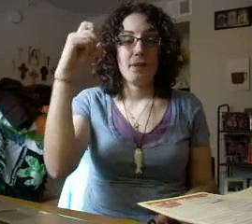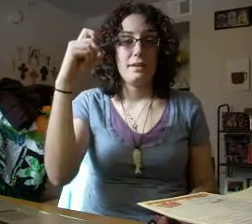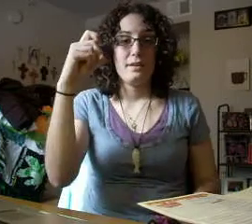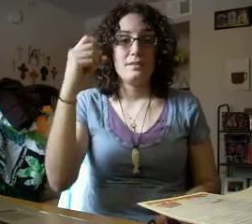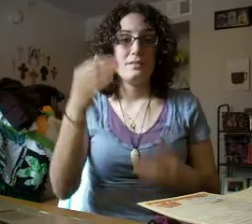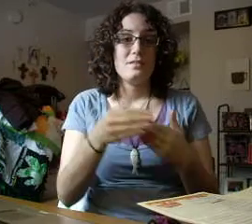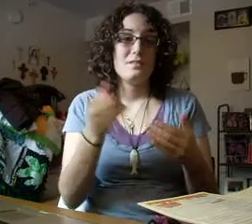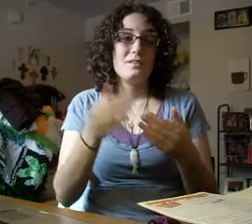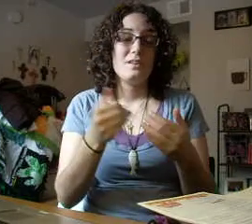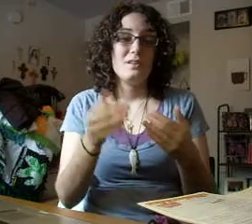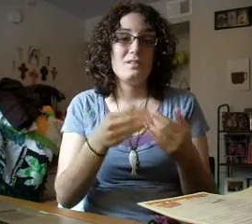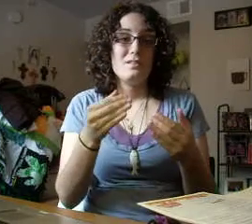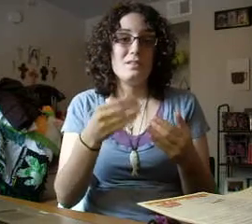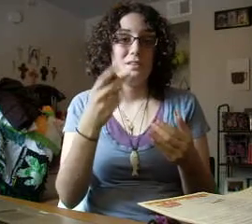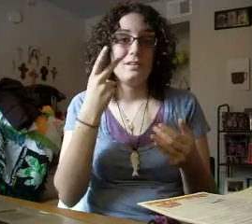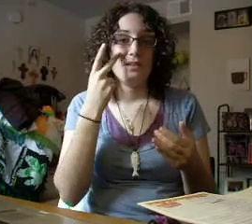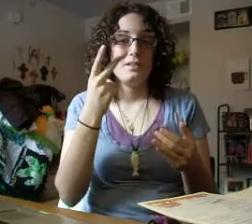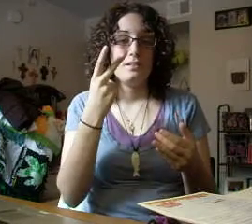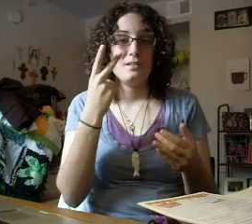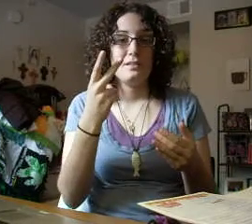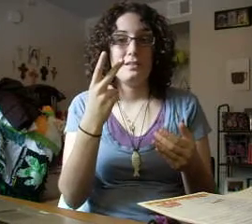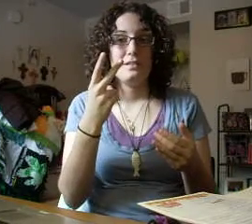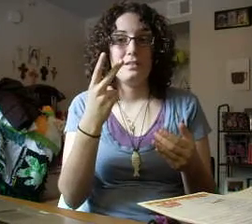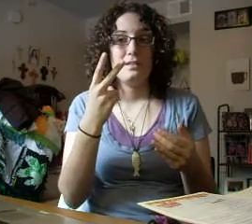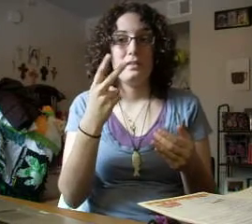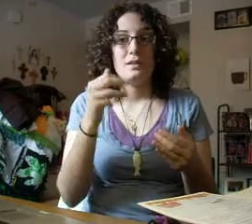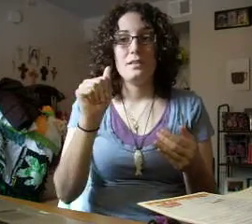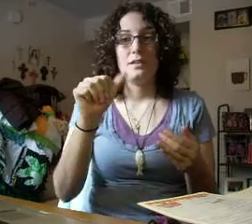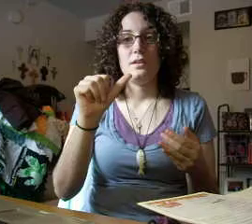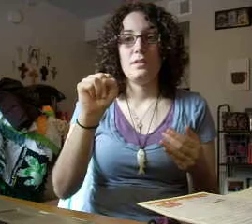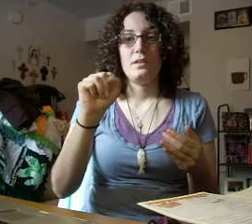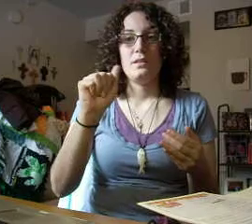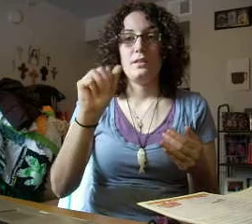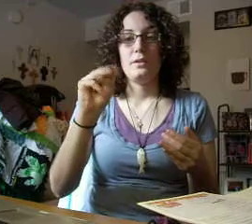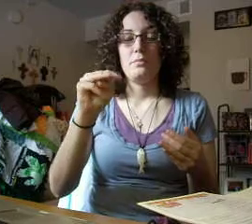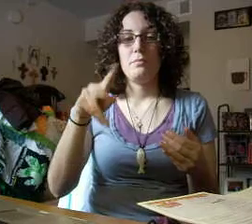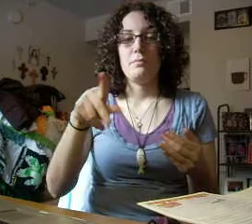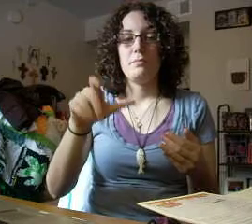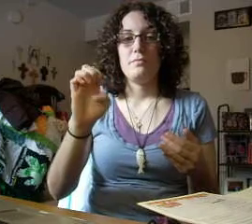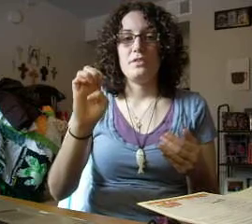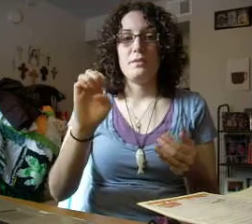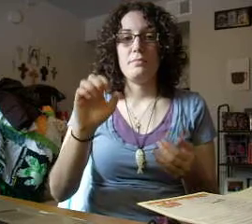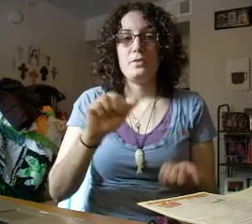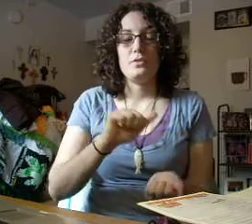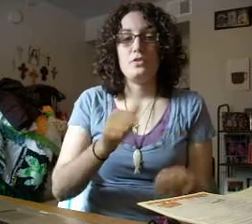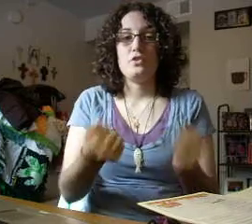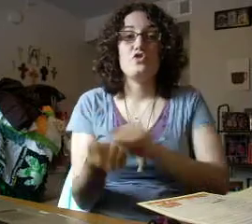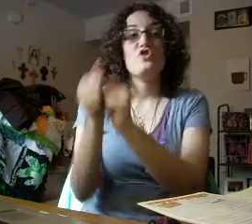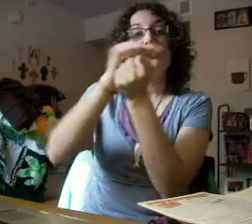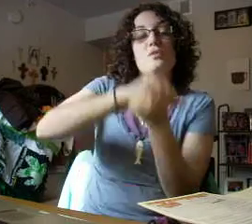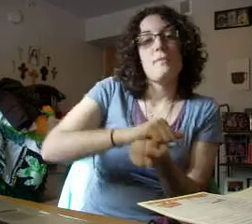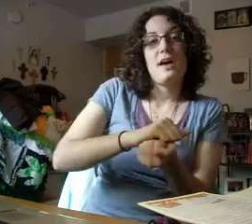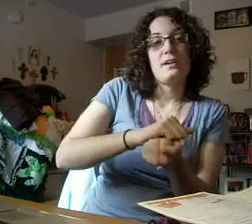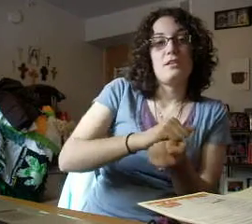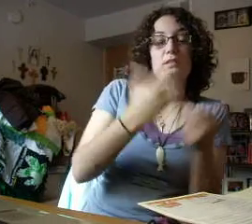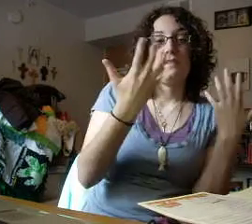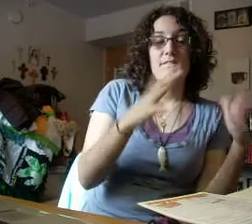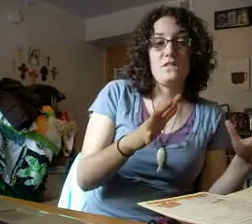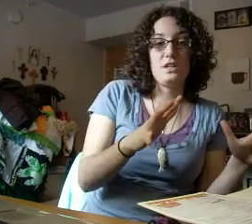to get that sample of matter back just like it was. You just remove the water and you get your